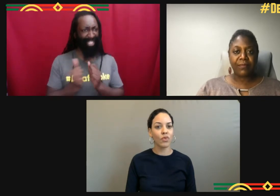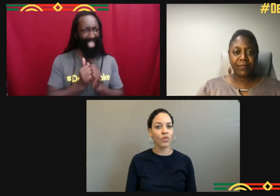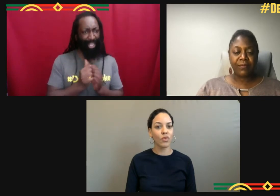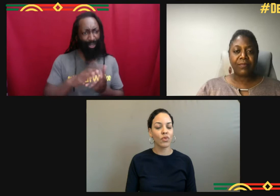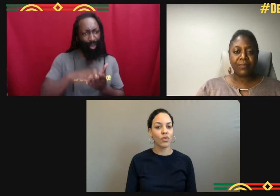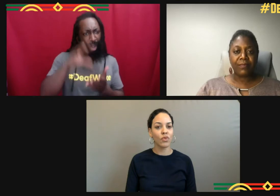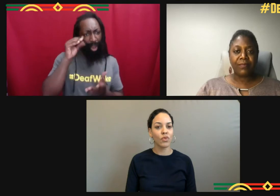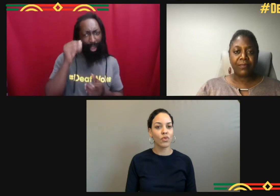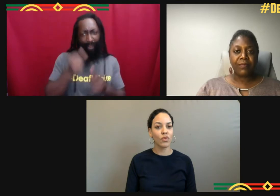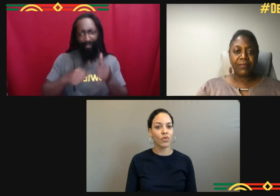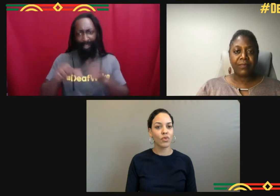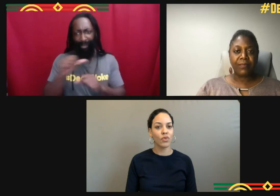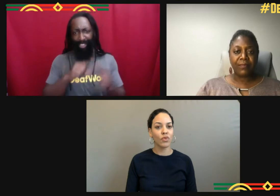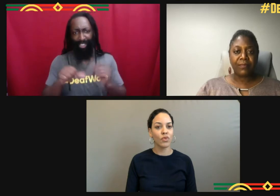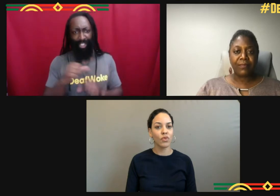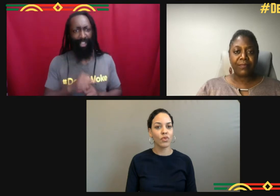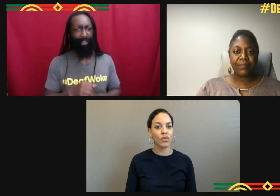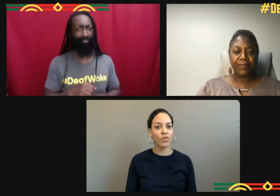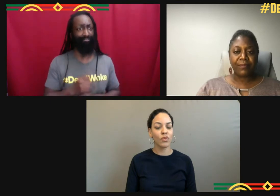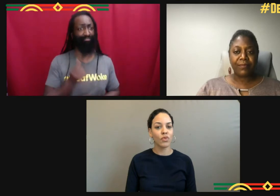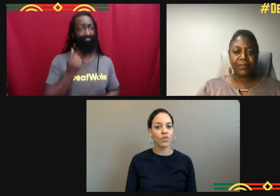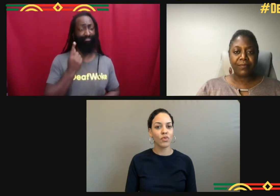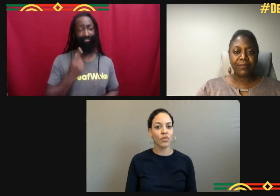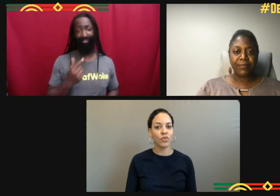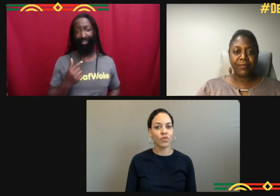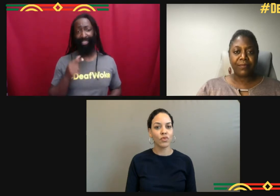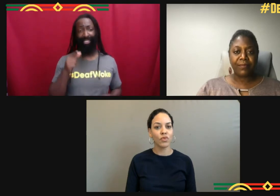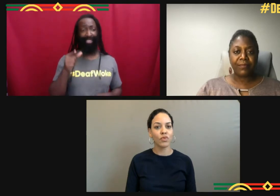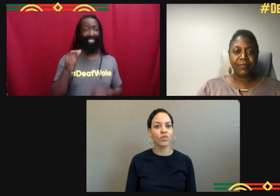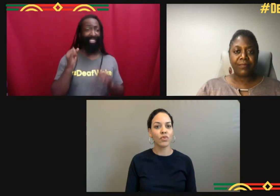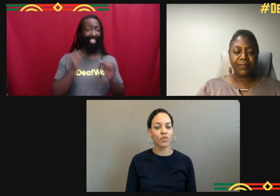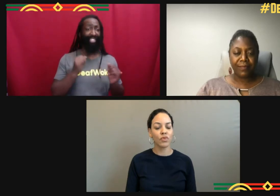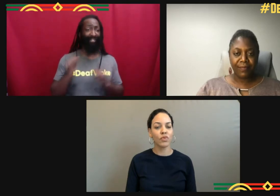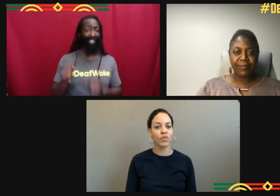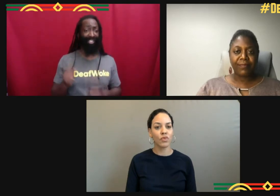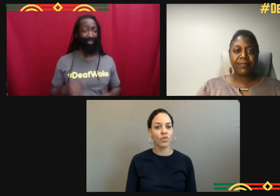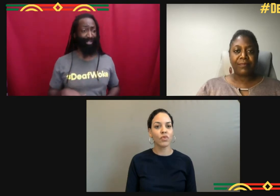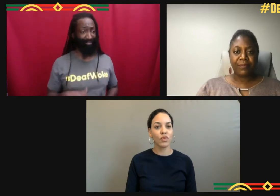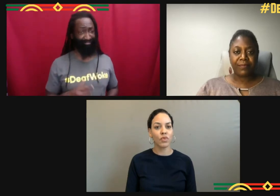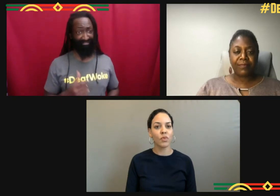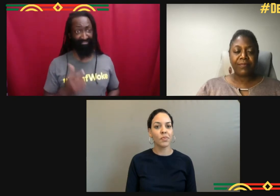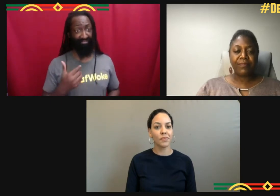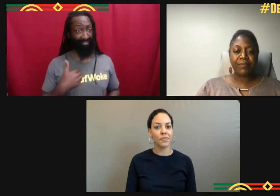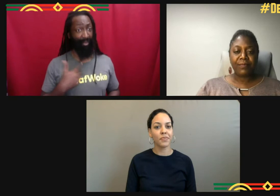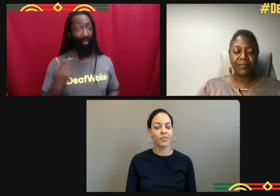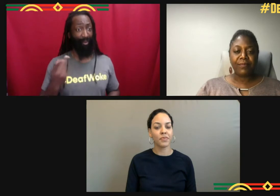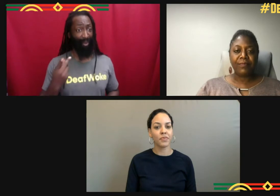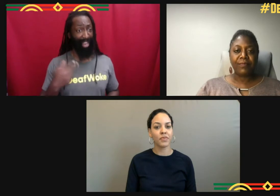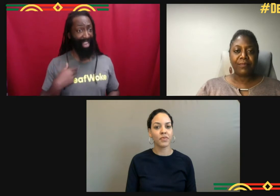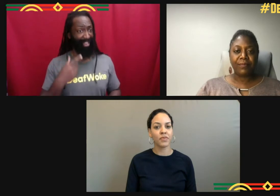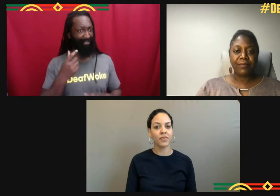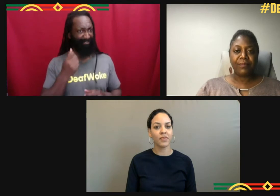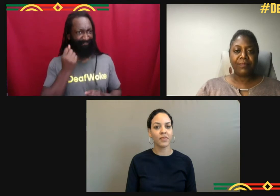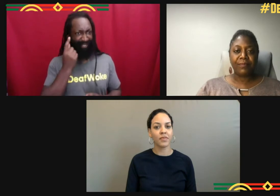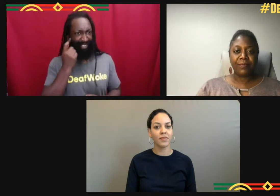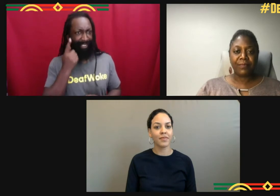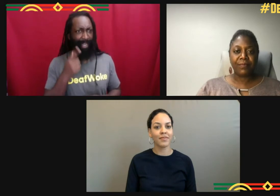show today, you know, we live in the world together. We learn from each other. We are